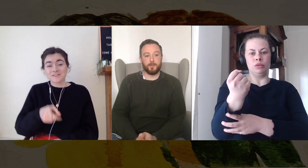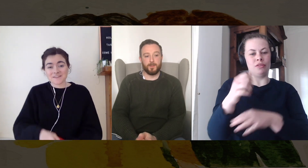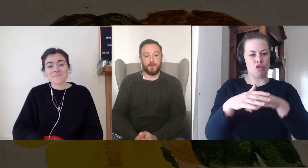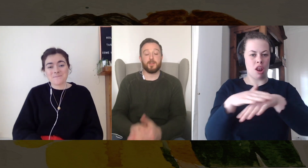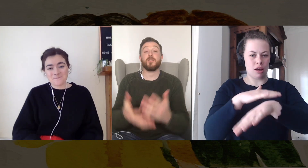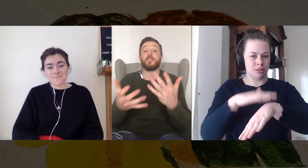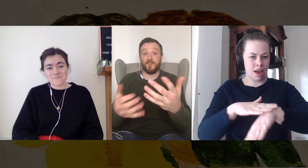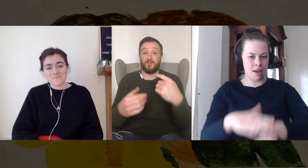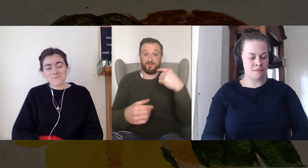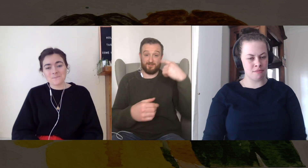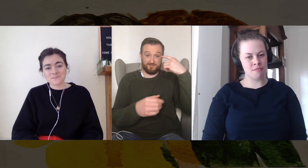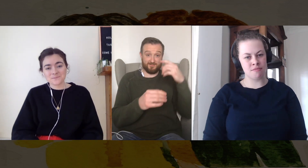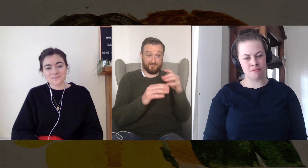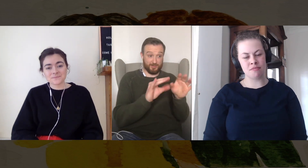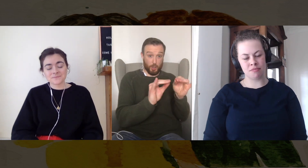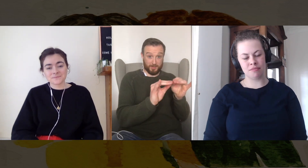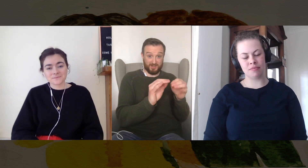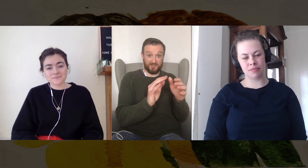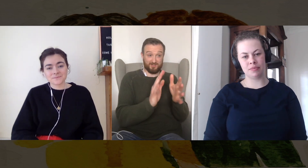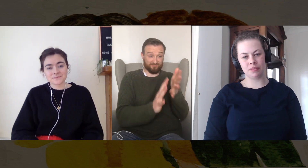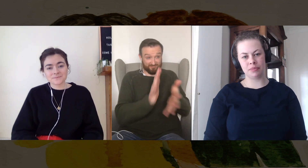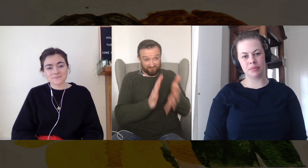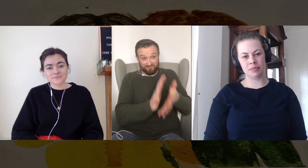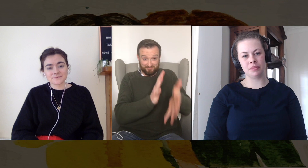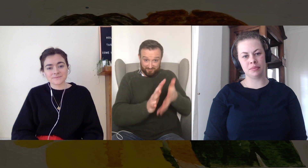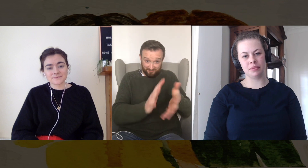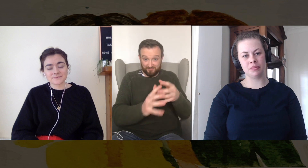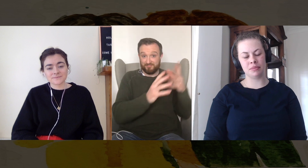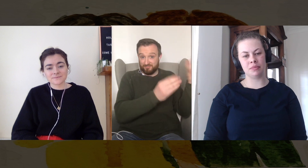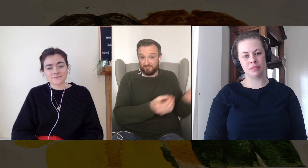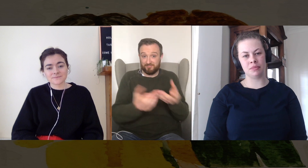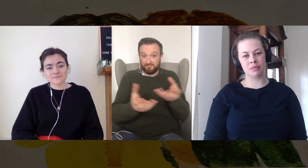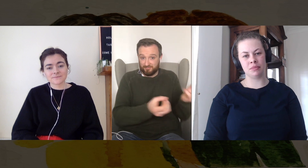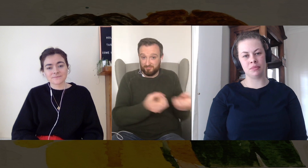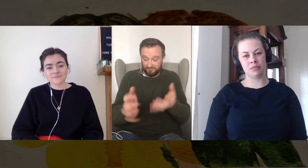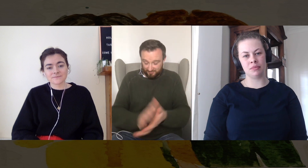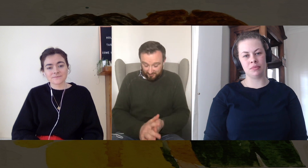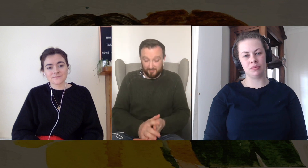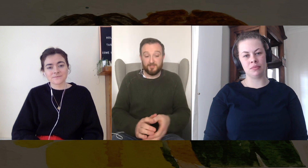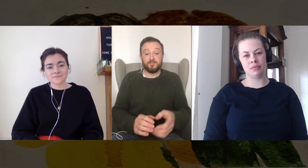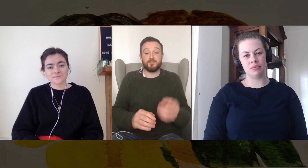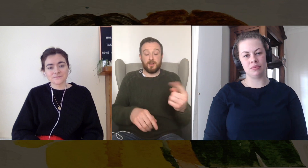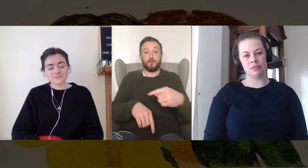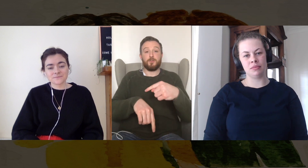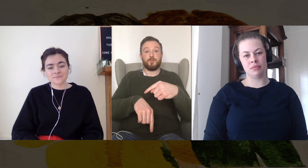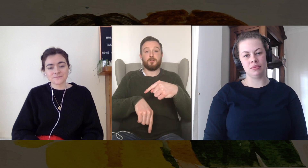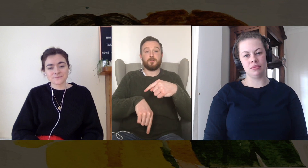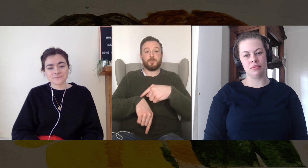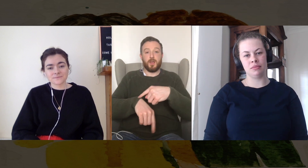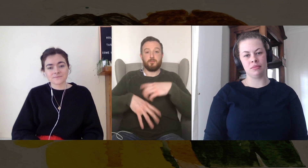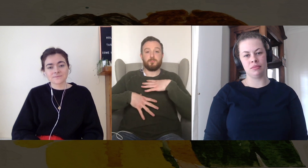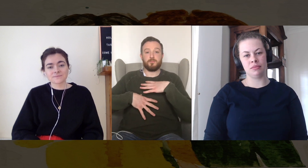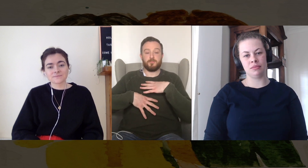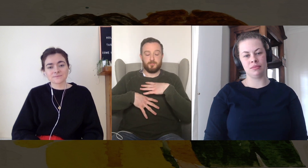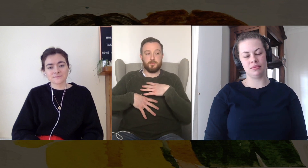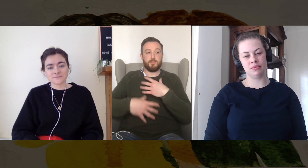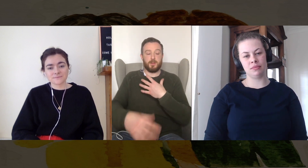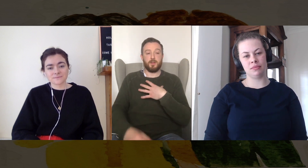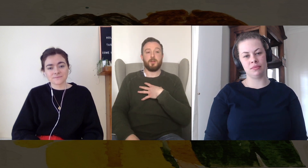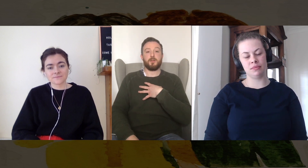already here, how can you react to something because you're all go already? And half exhausted and by so holding much it. energy being